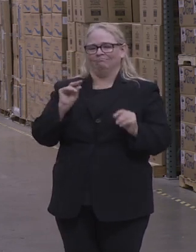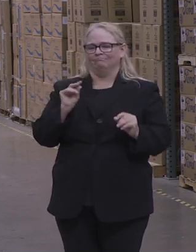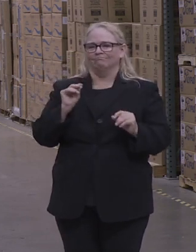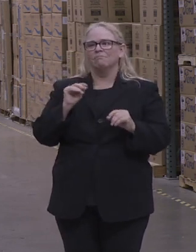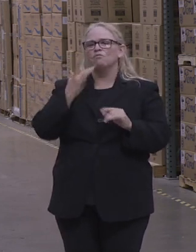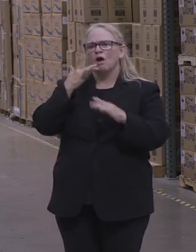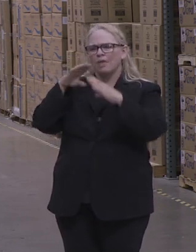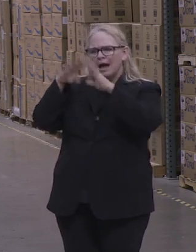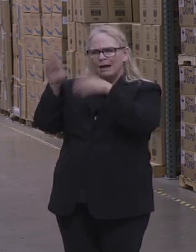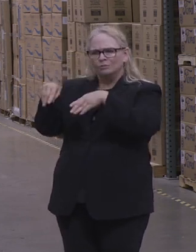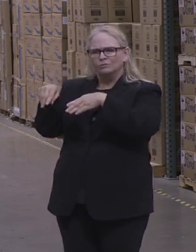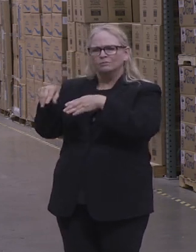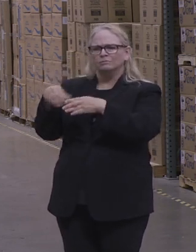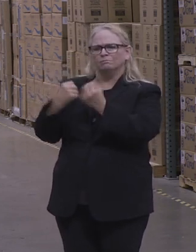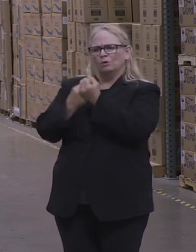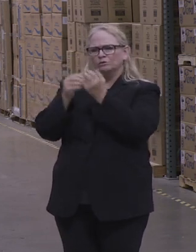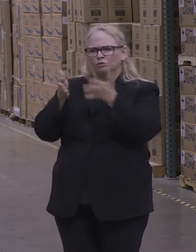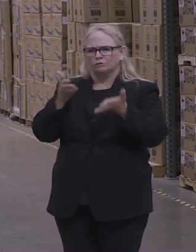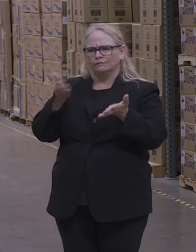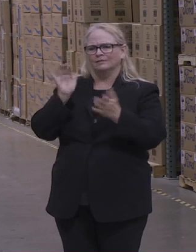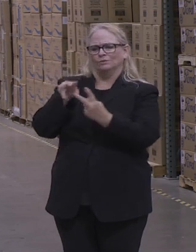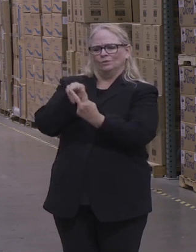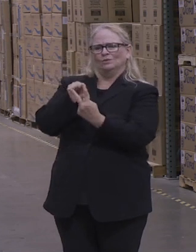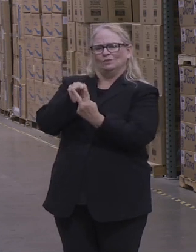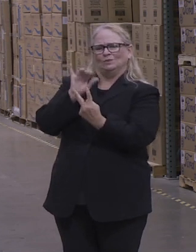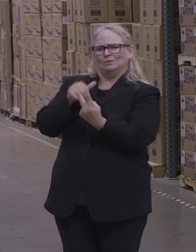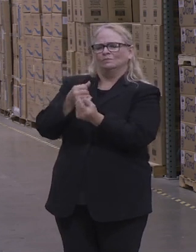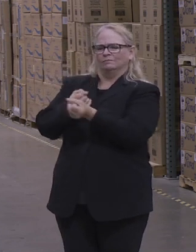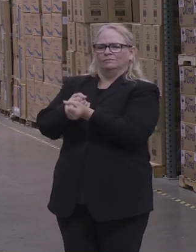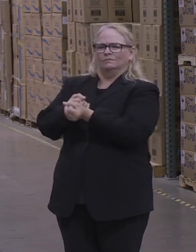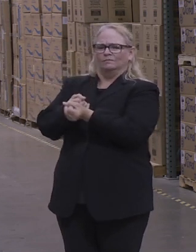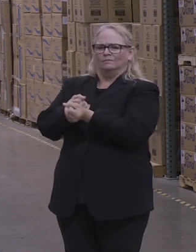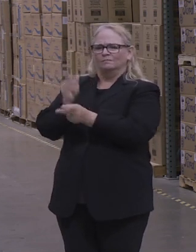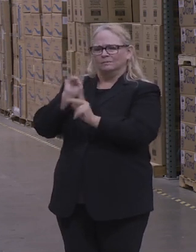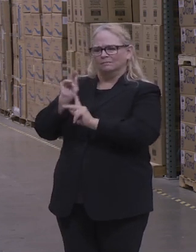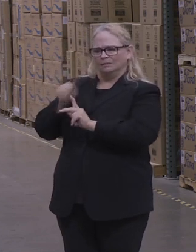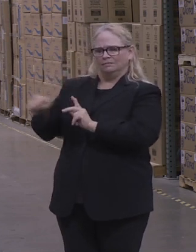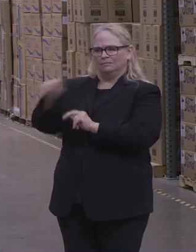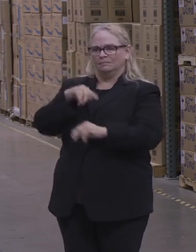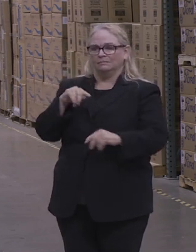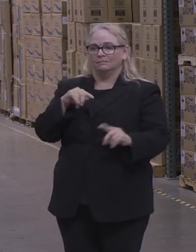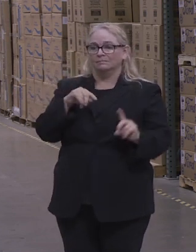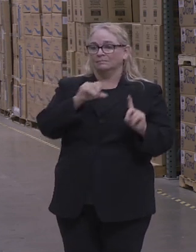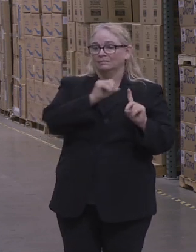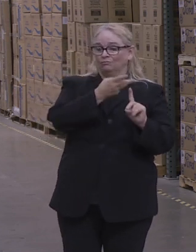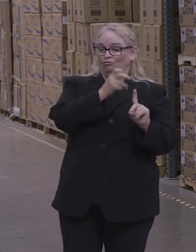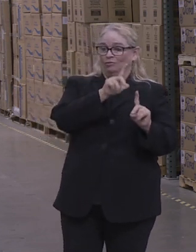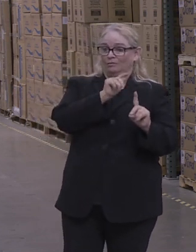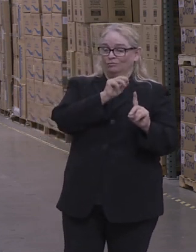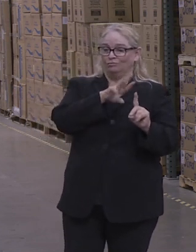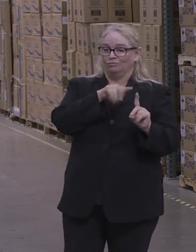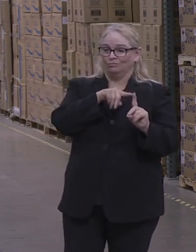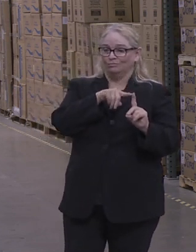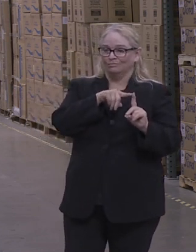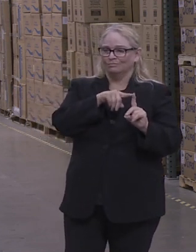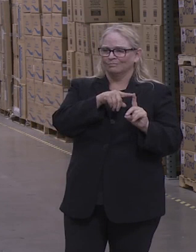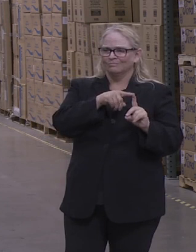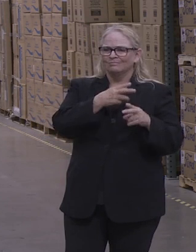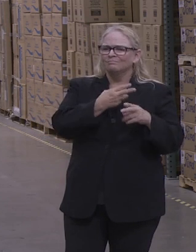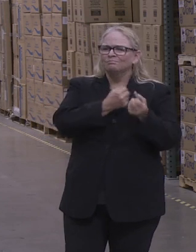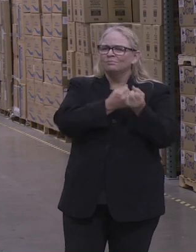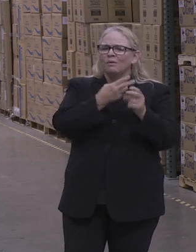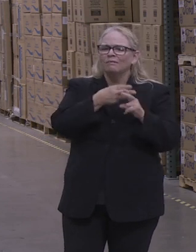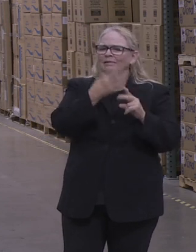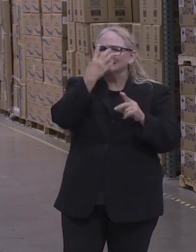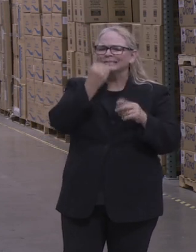solve the homeless crisis. Shelters solve sleep. And so we really want to move away from the temporary to begin to